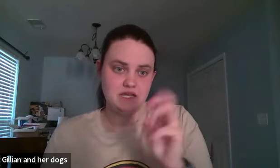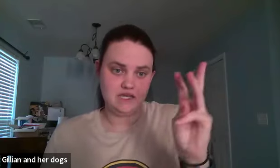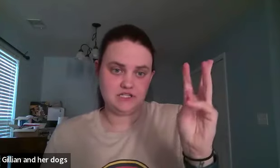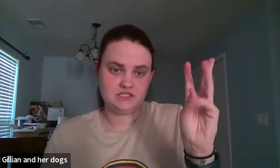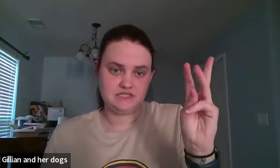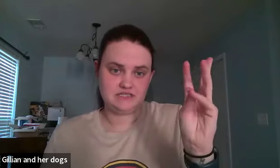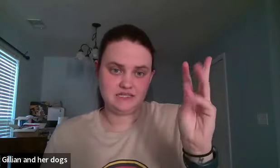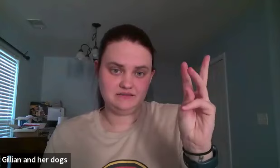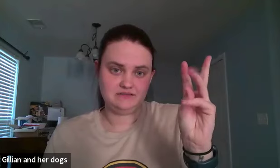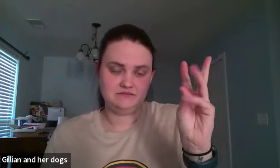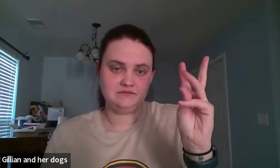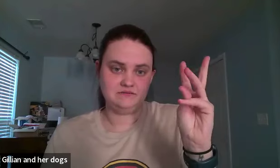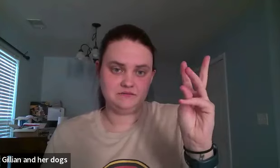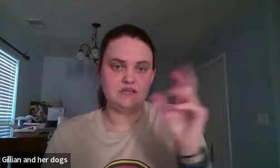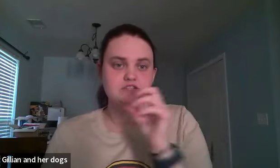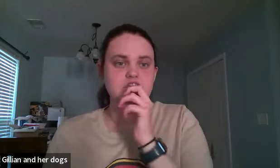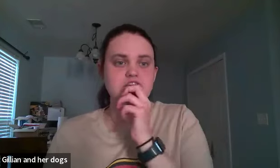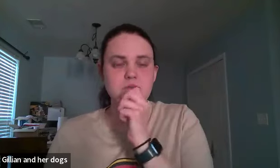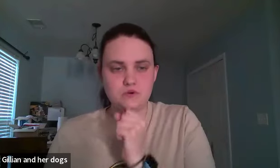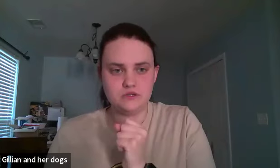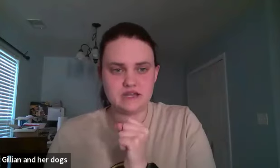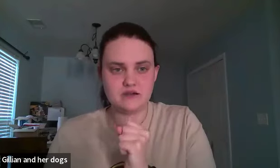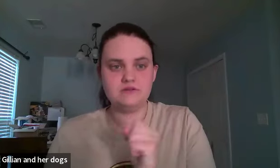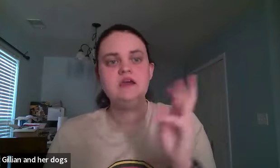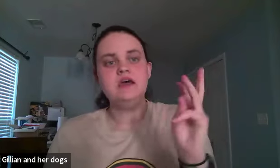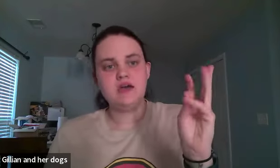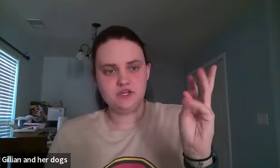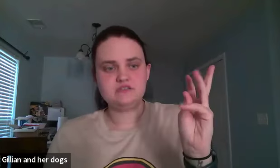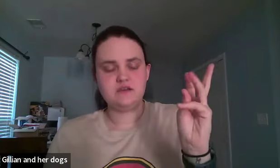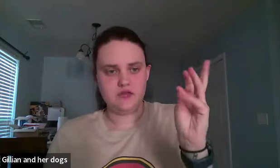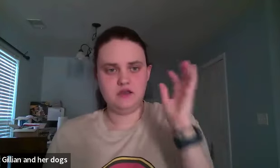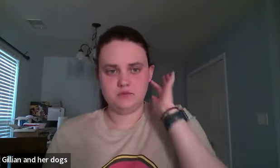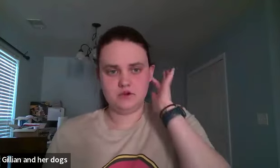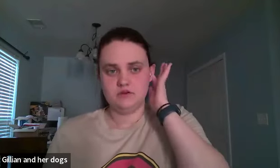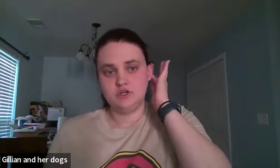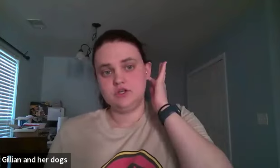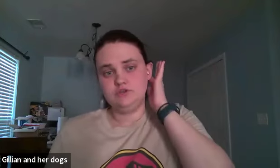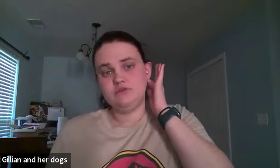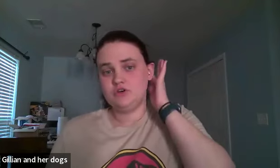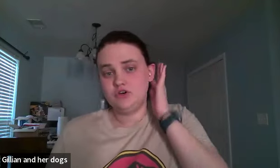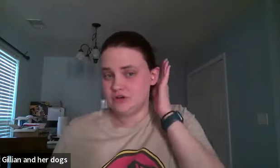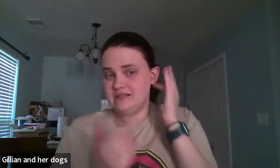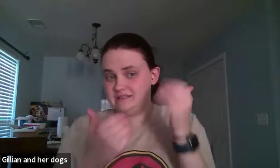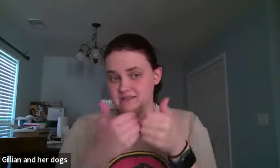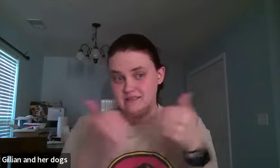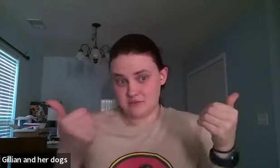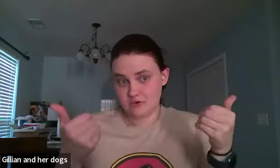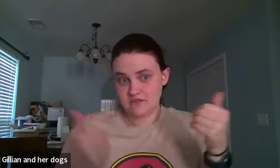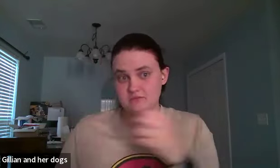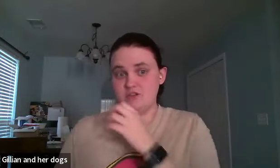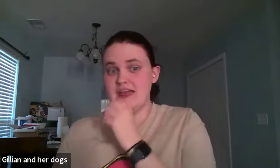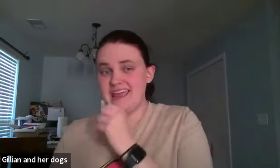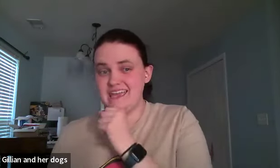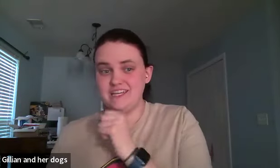Age 16. Okay, so it's like you pull down and then you sign that number. You could separate them and do the